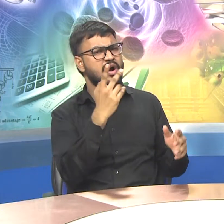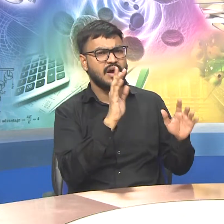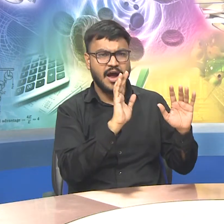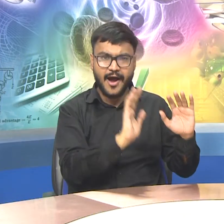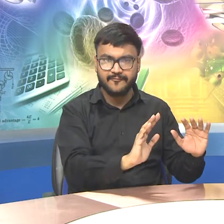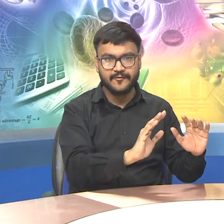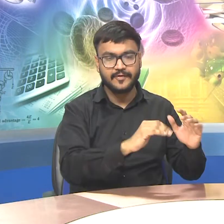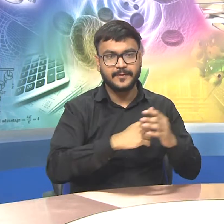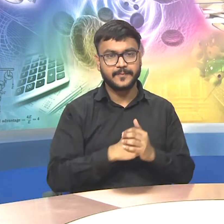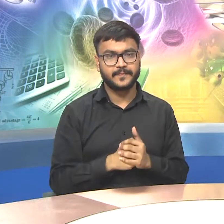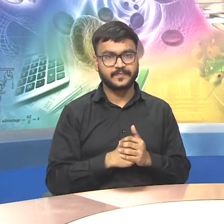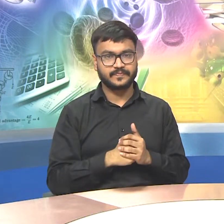the C again and again.